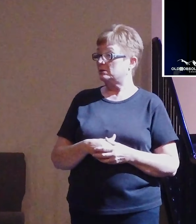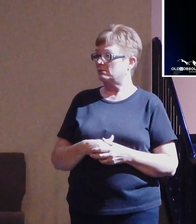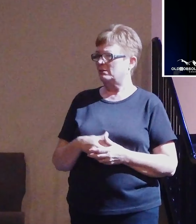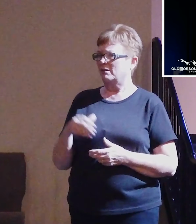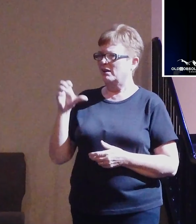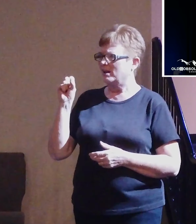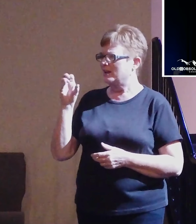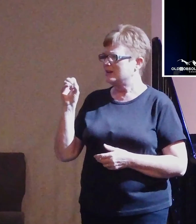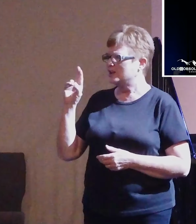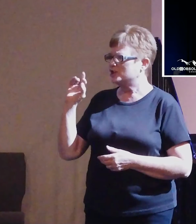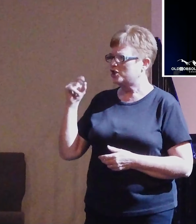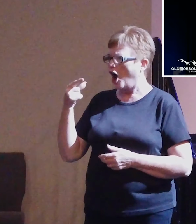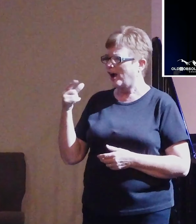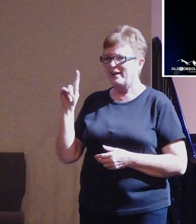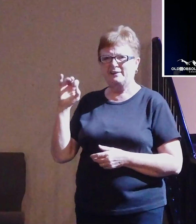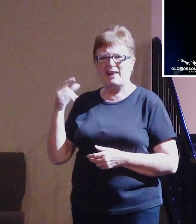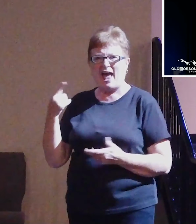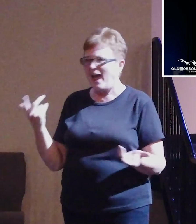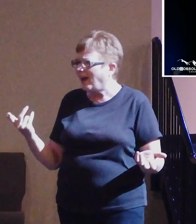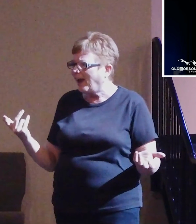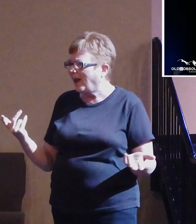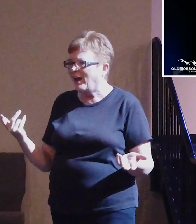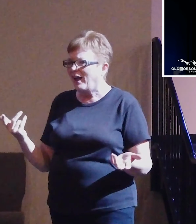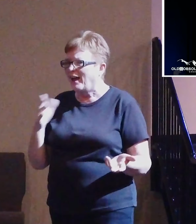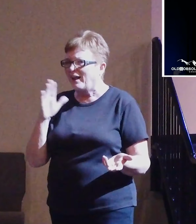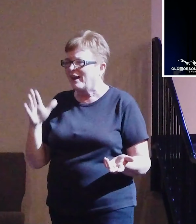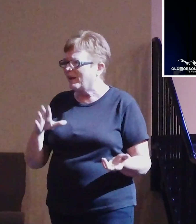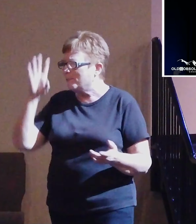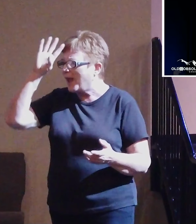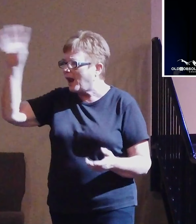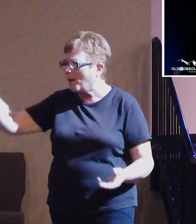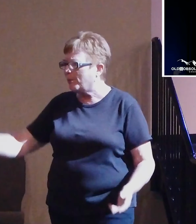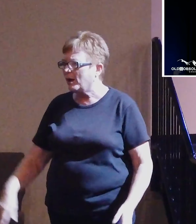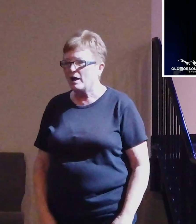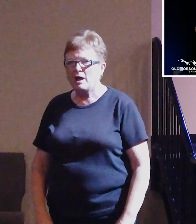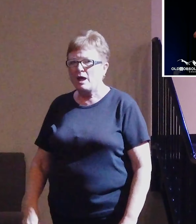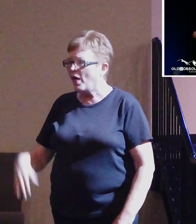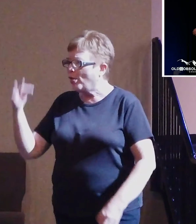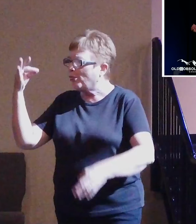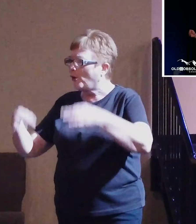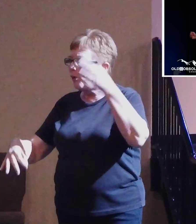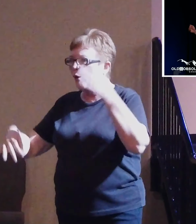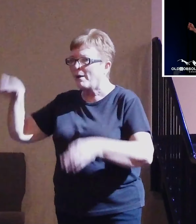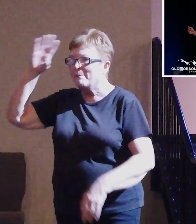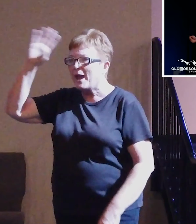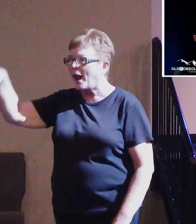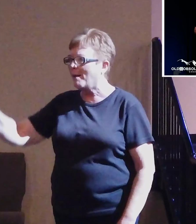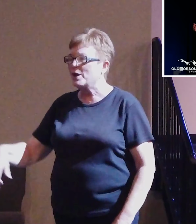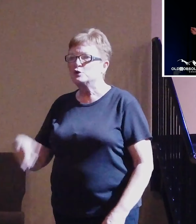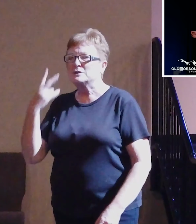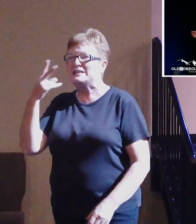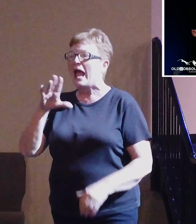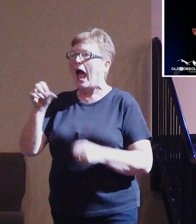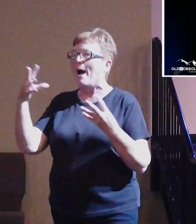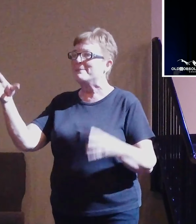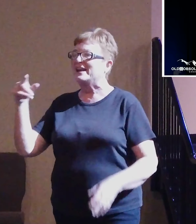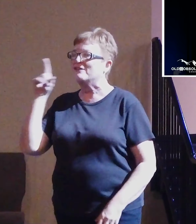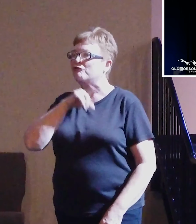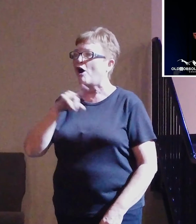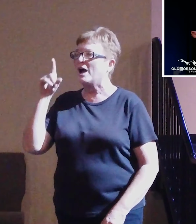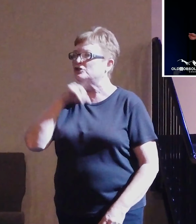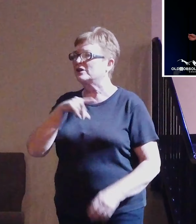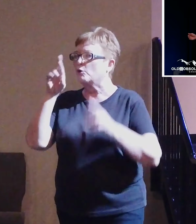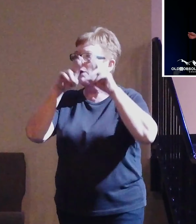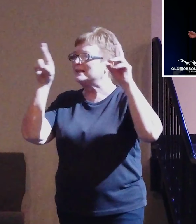Songtag Connectors don't even exist. The Port Authority made it up as a research project to see how many fraudulent resumes they